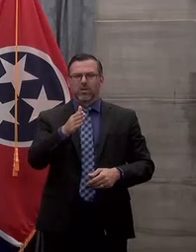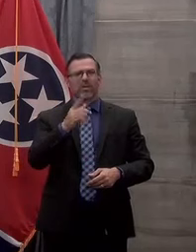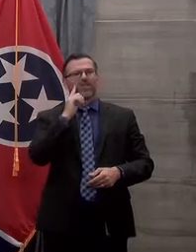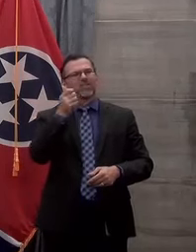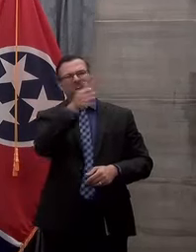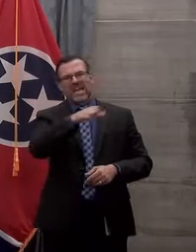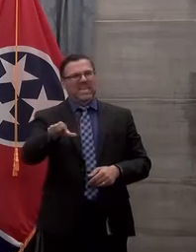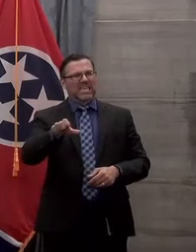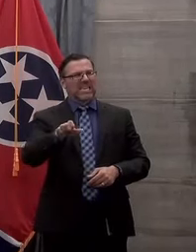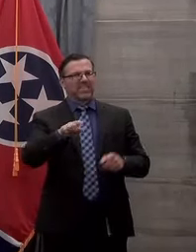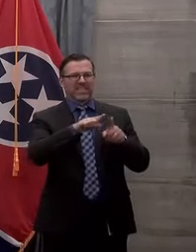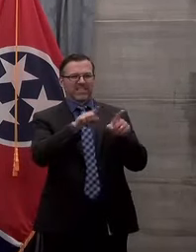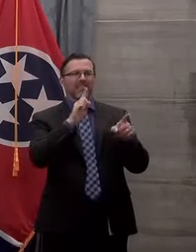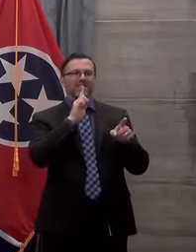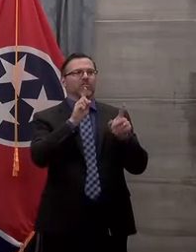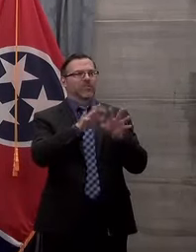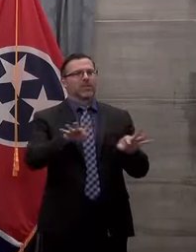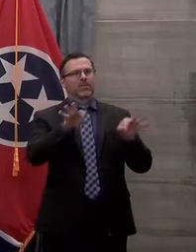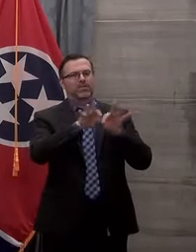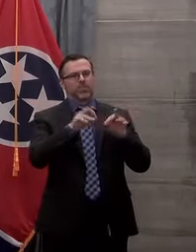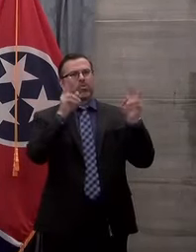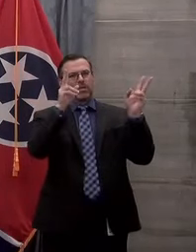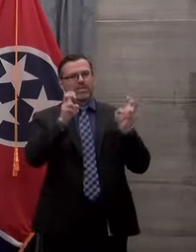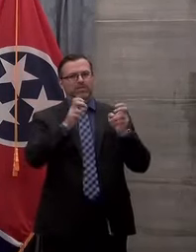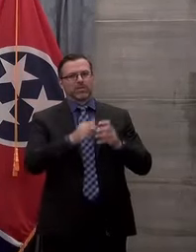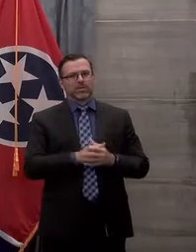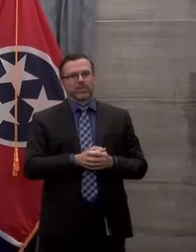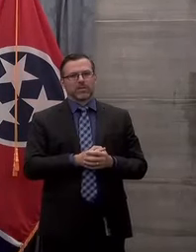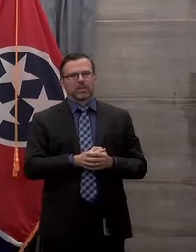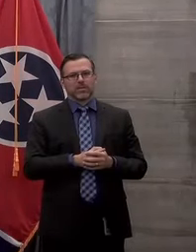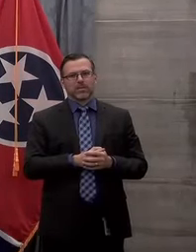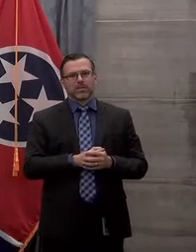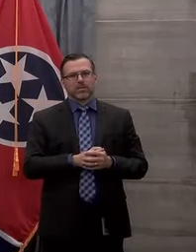on any of these very important subjects that we have going forward. Yes, sir.